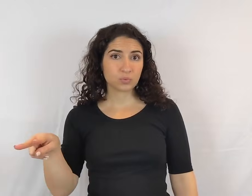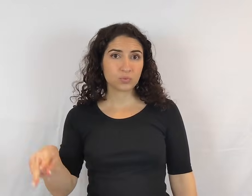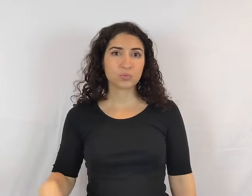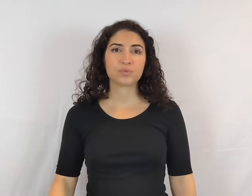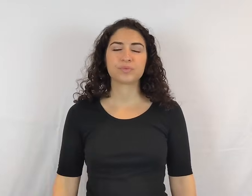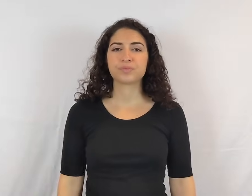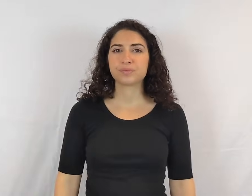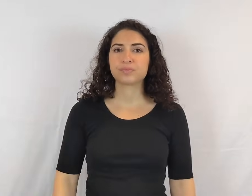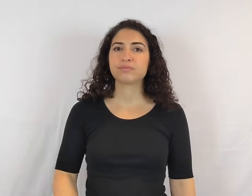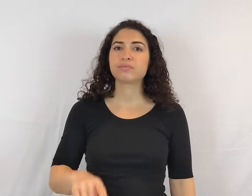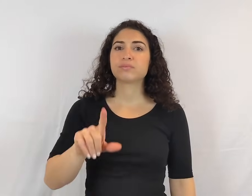2022,